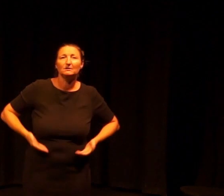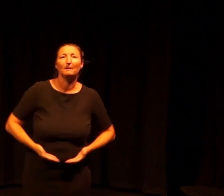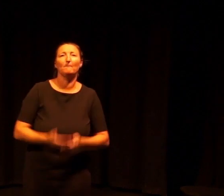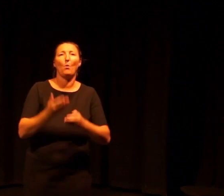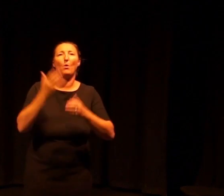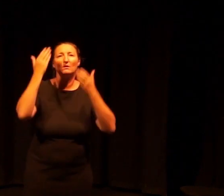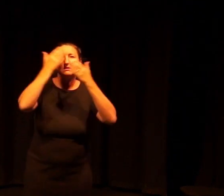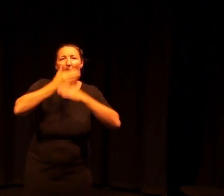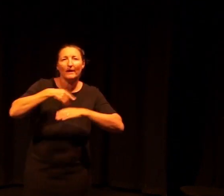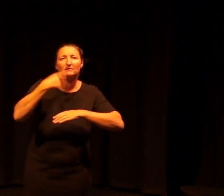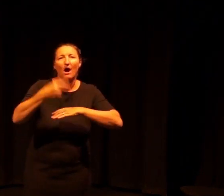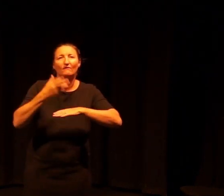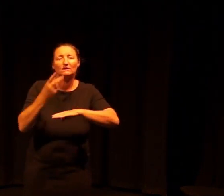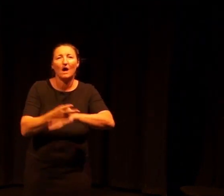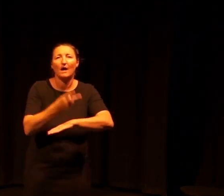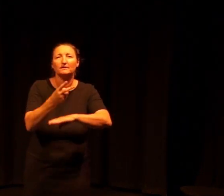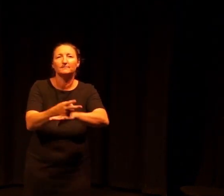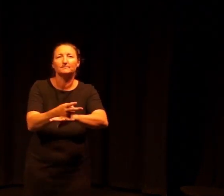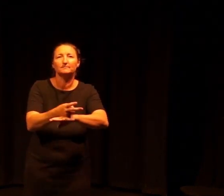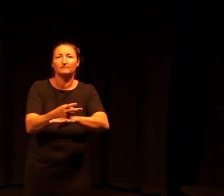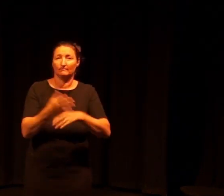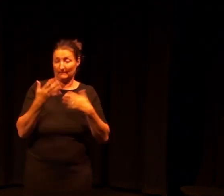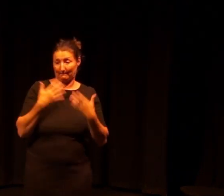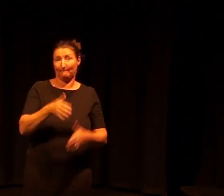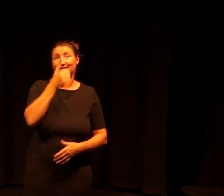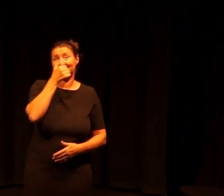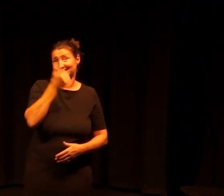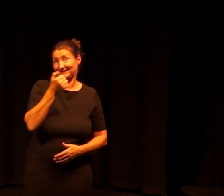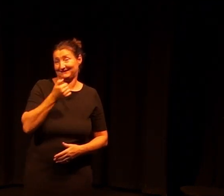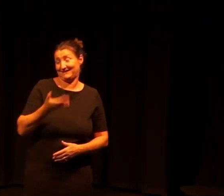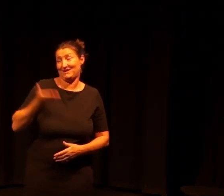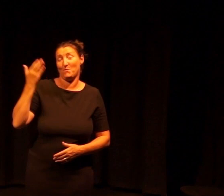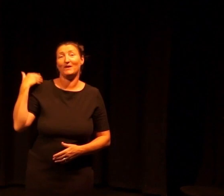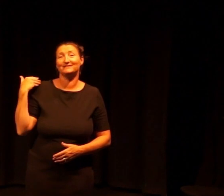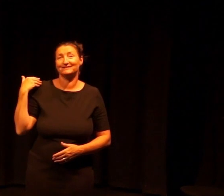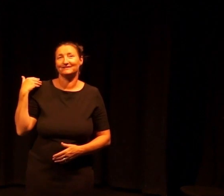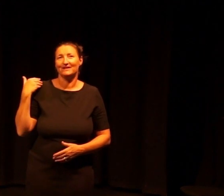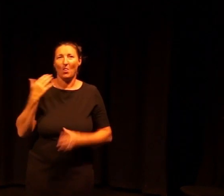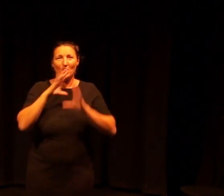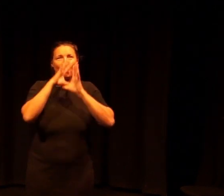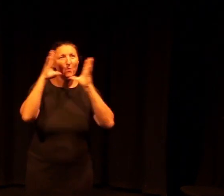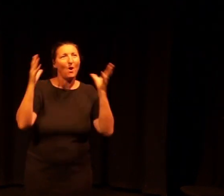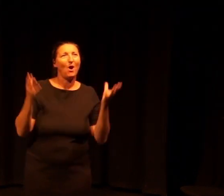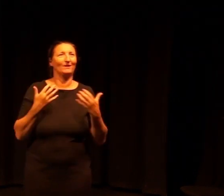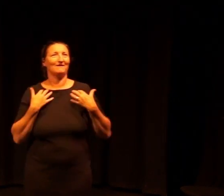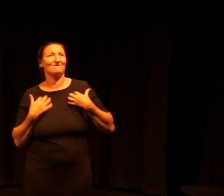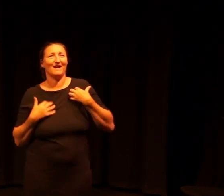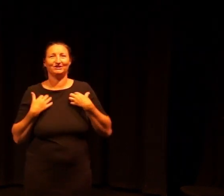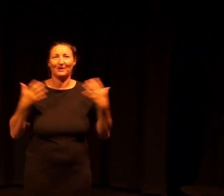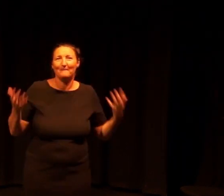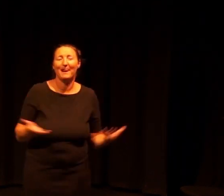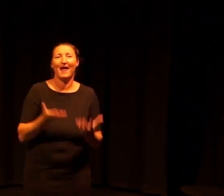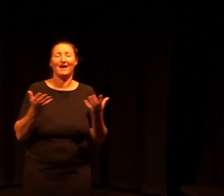night. We were 16 once, the world, an adventure, playgrounds waiting to be